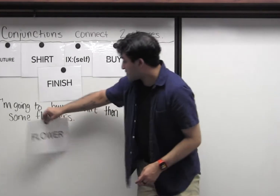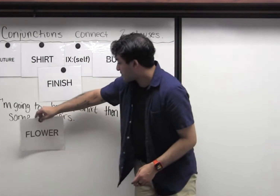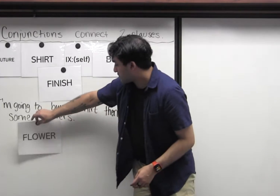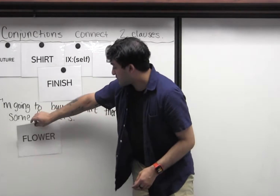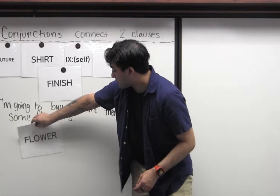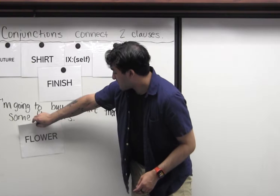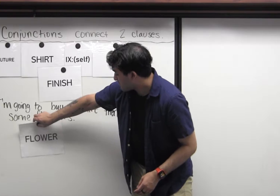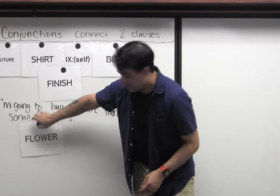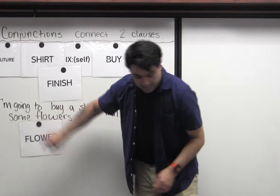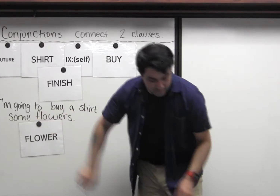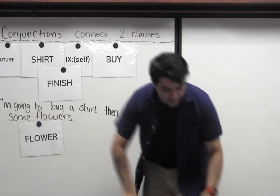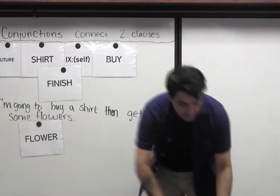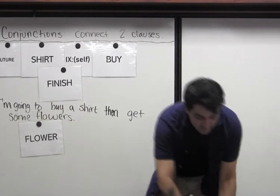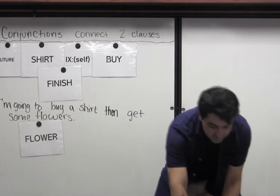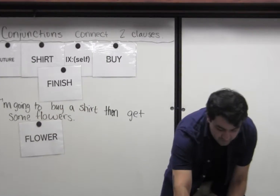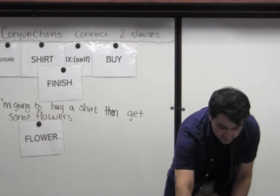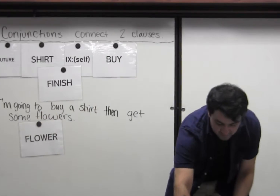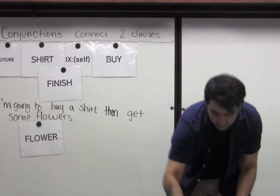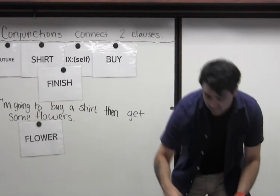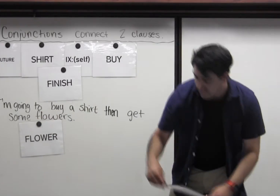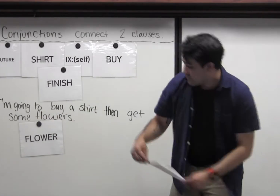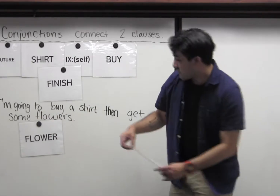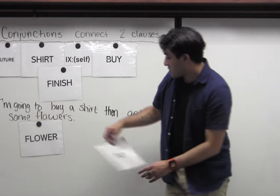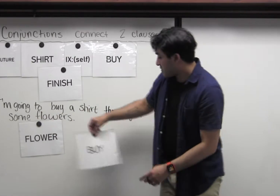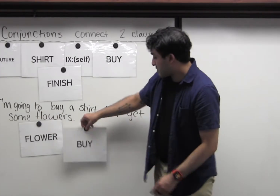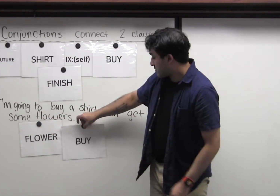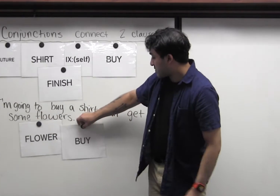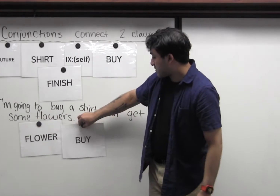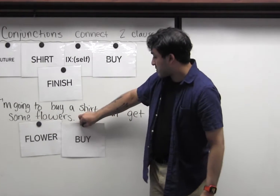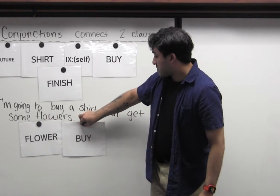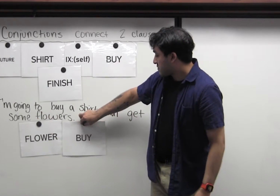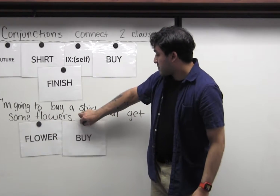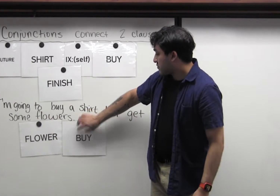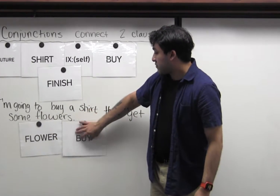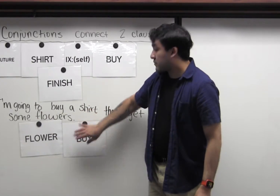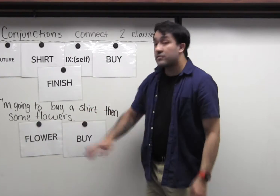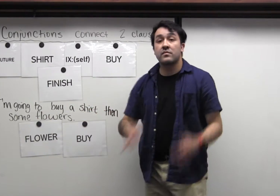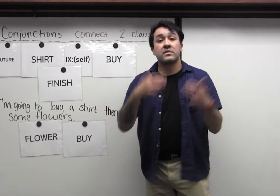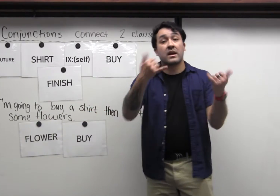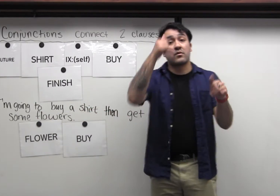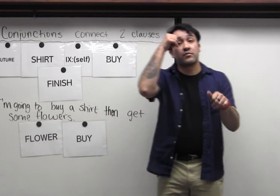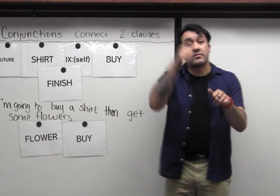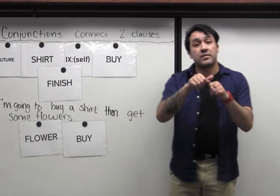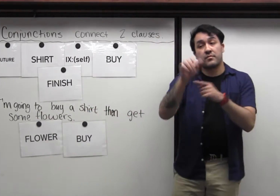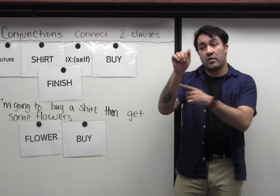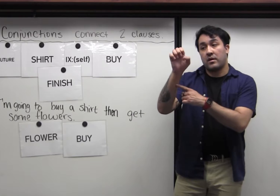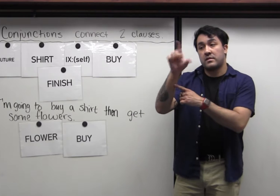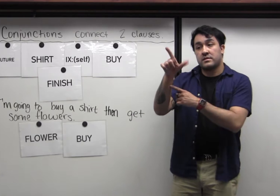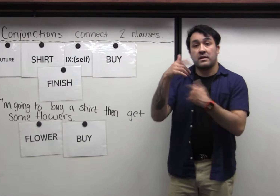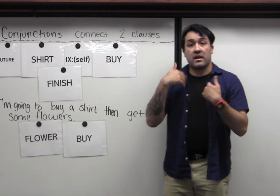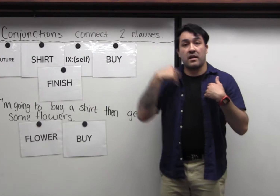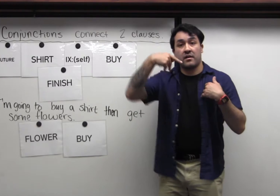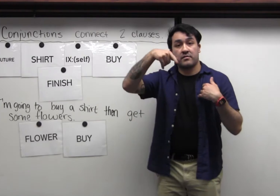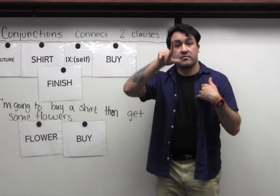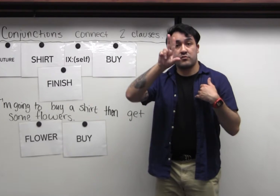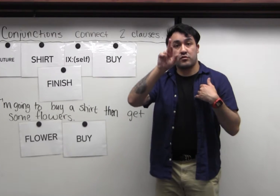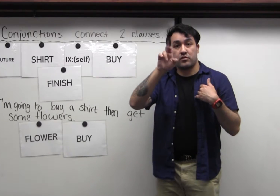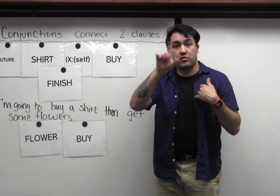new subject, so we know that I am still the one that's buying the flowers, and we don't have to reiterate that in English. So remember,